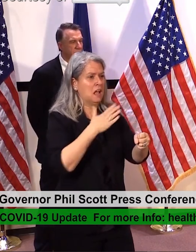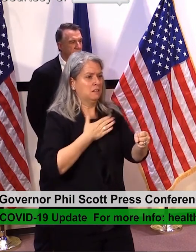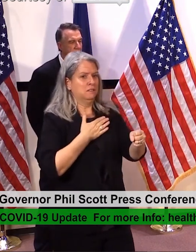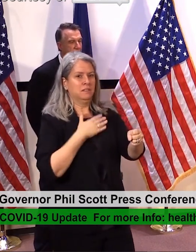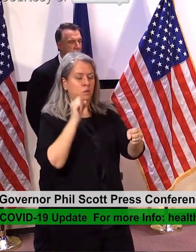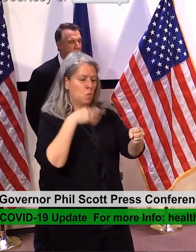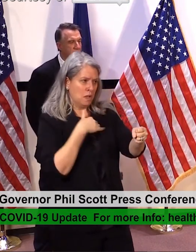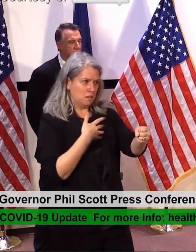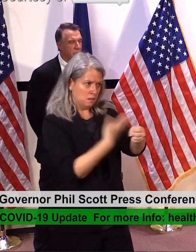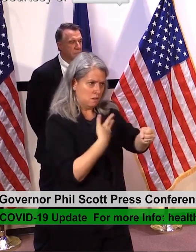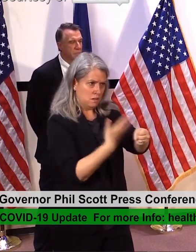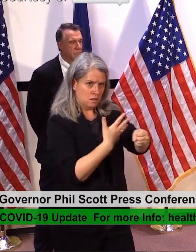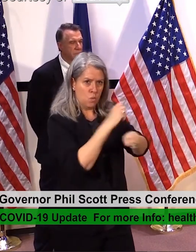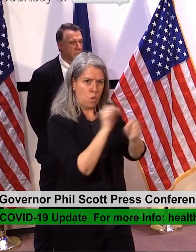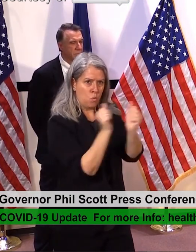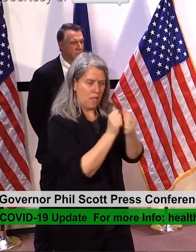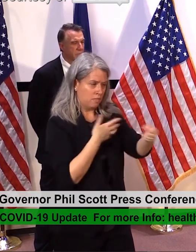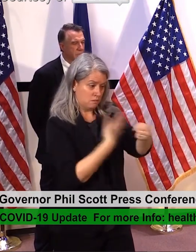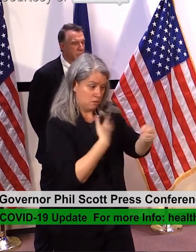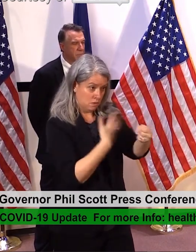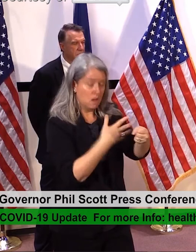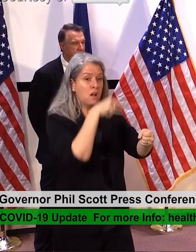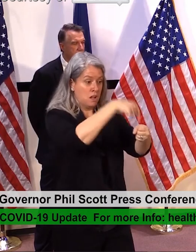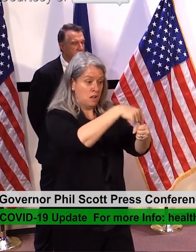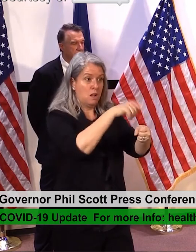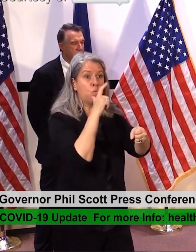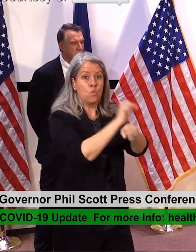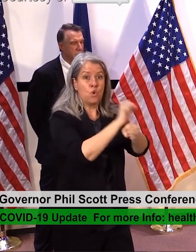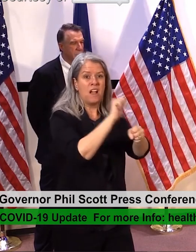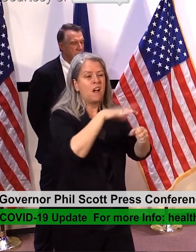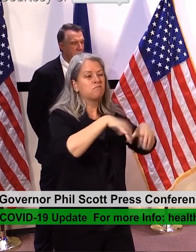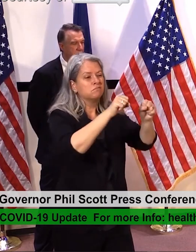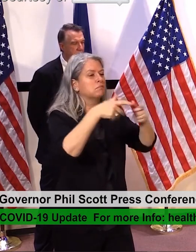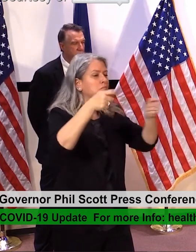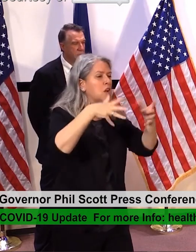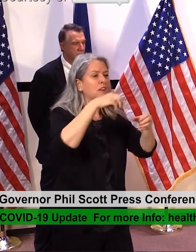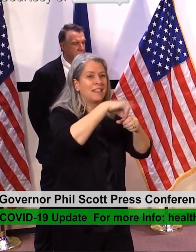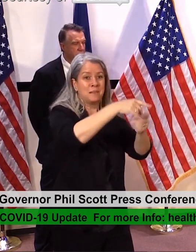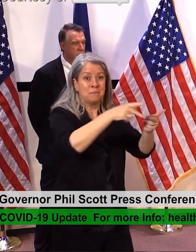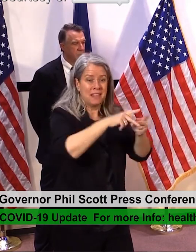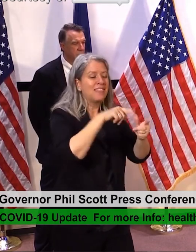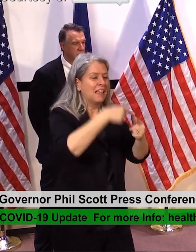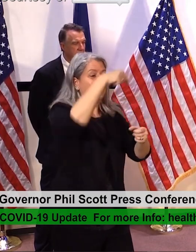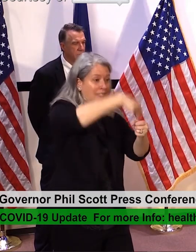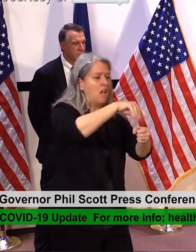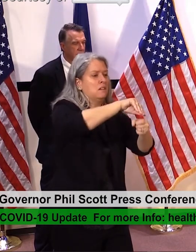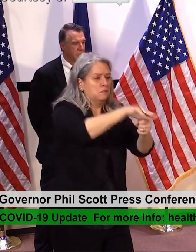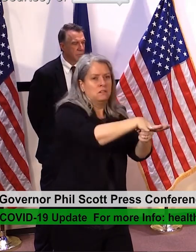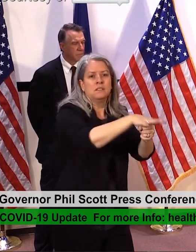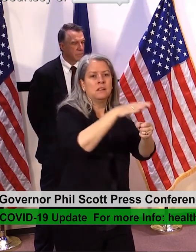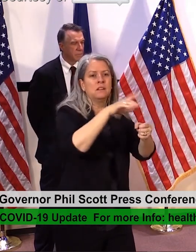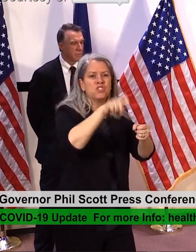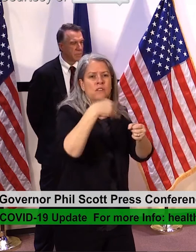only educate and intervene and implement as needed, but we communicate with those in